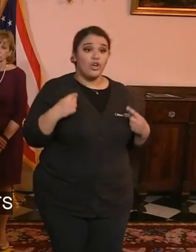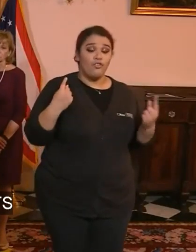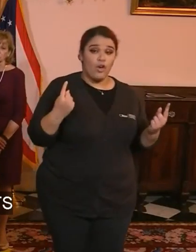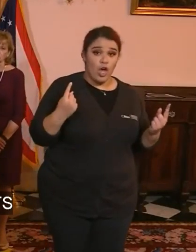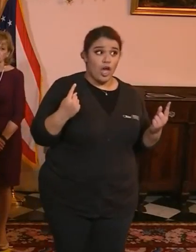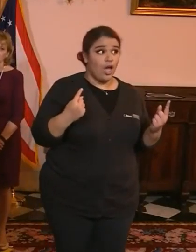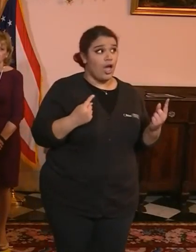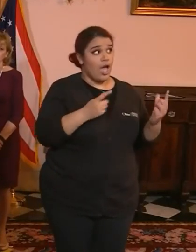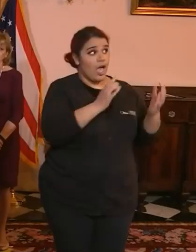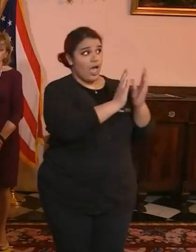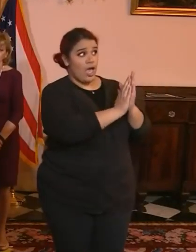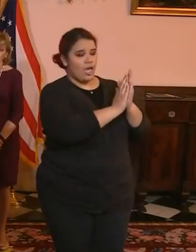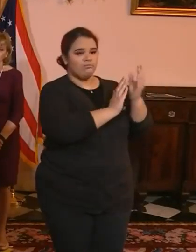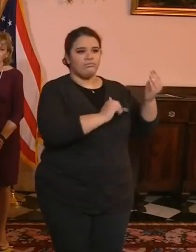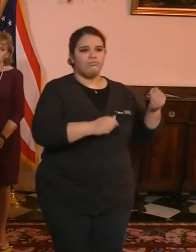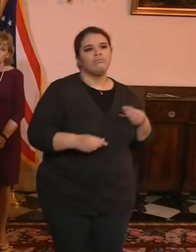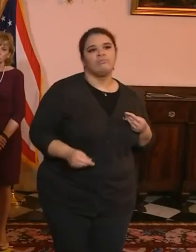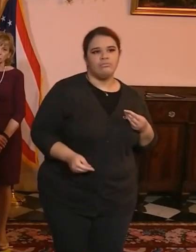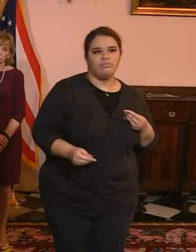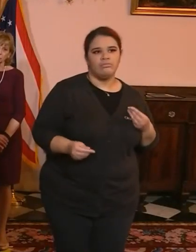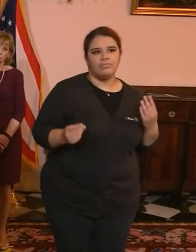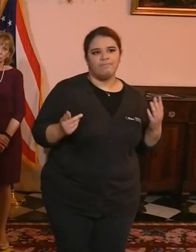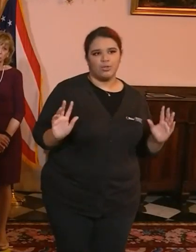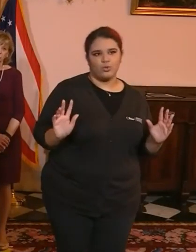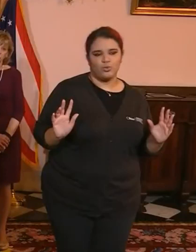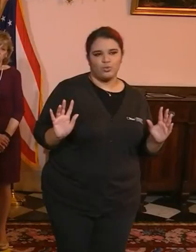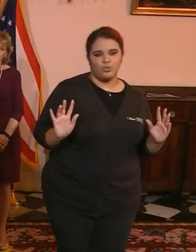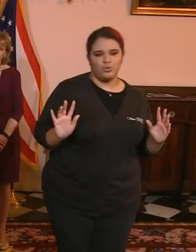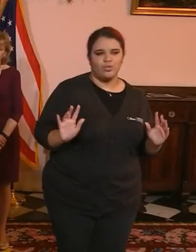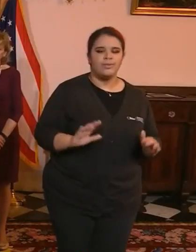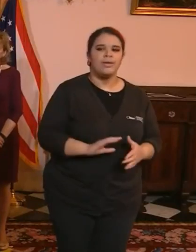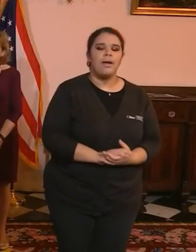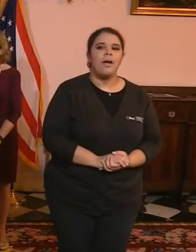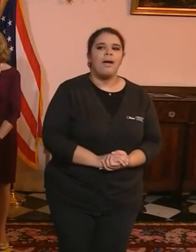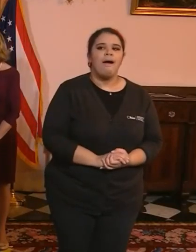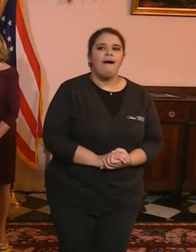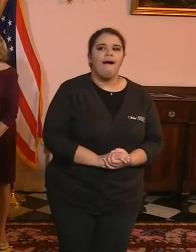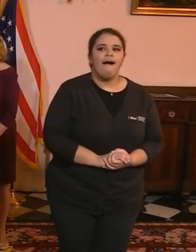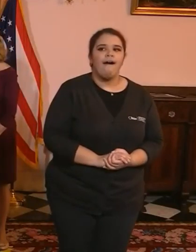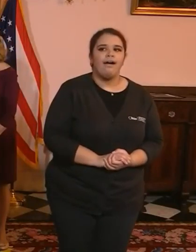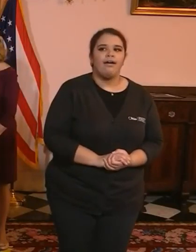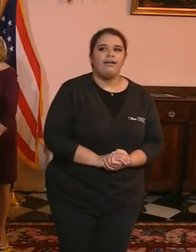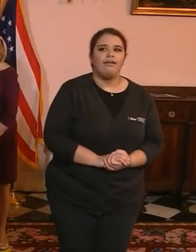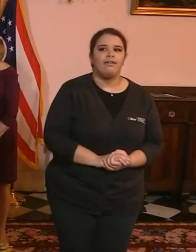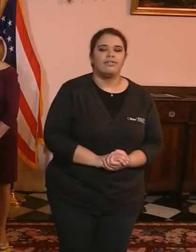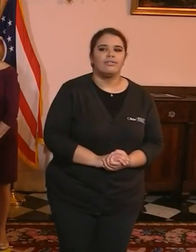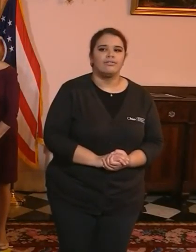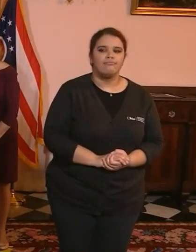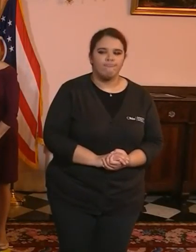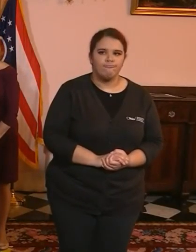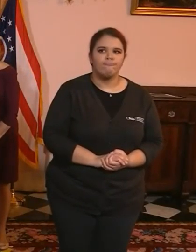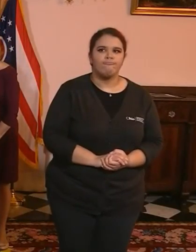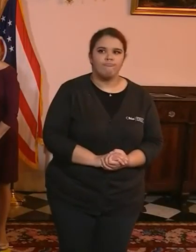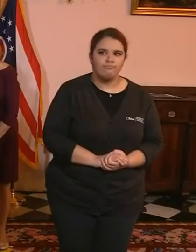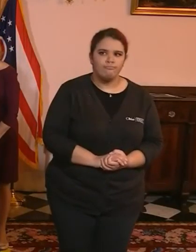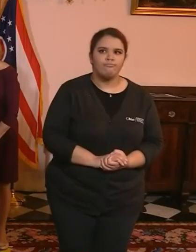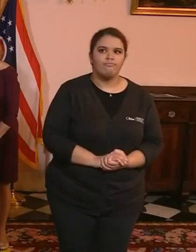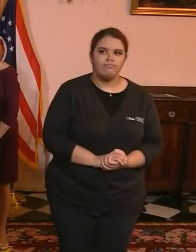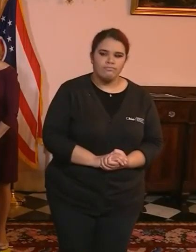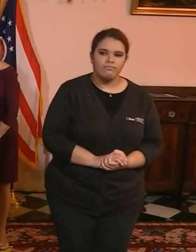on, we've received, and I think that we are, on all of the issues that